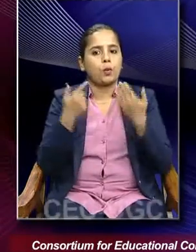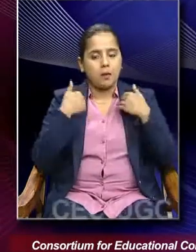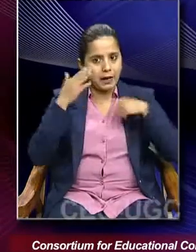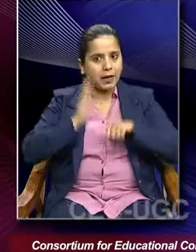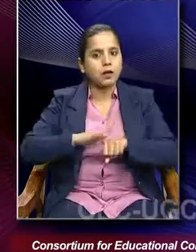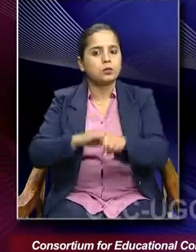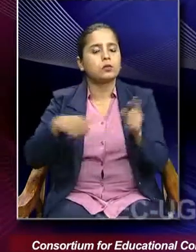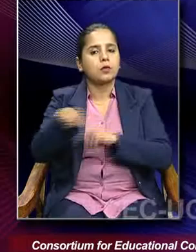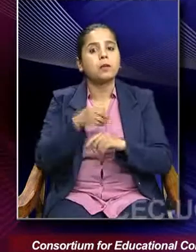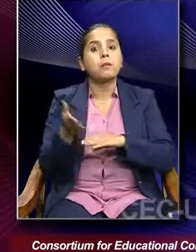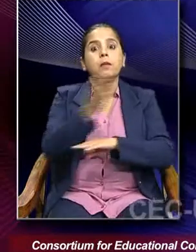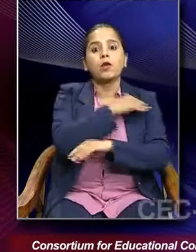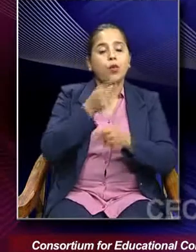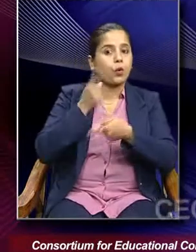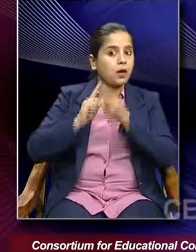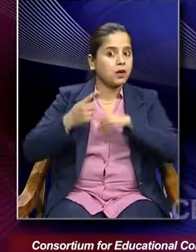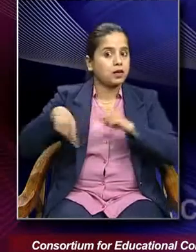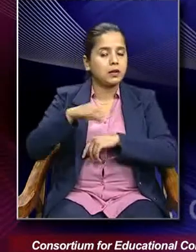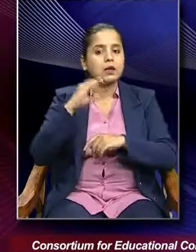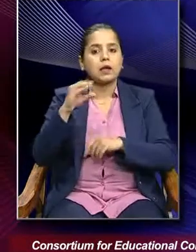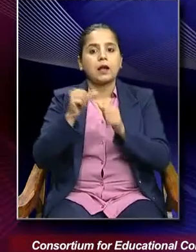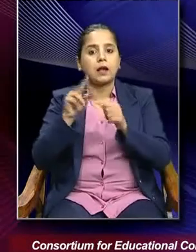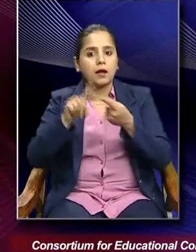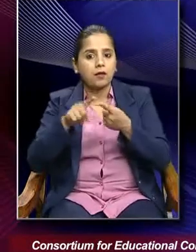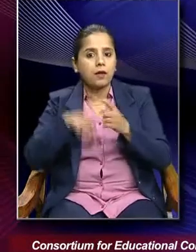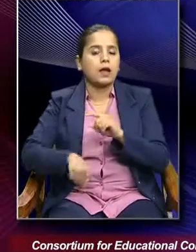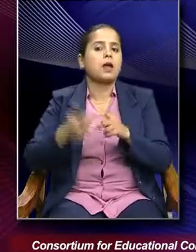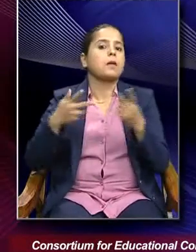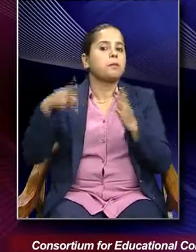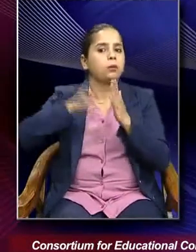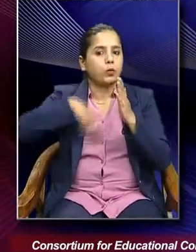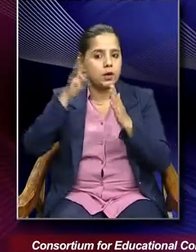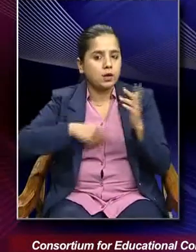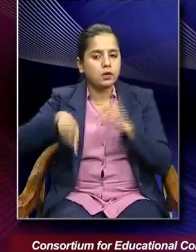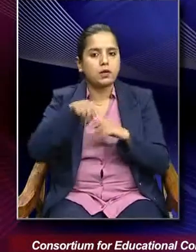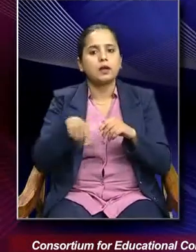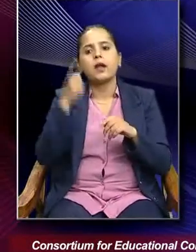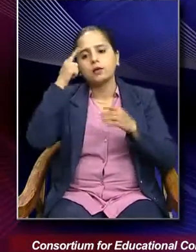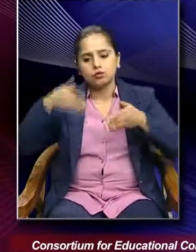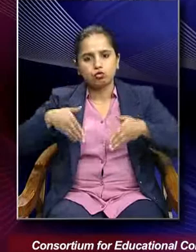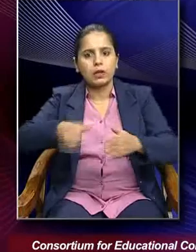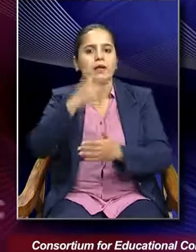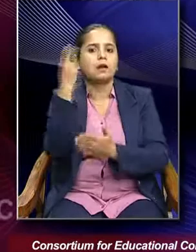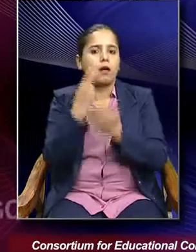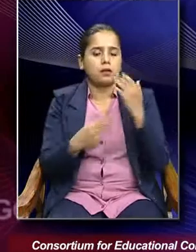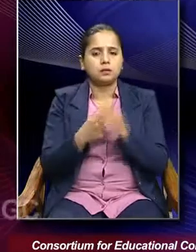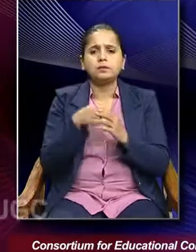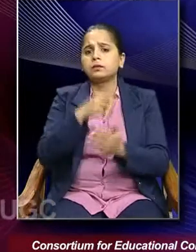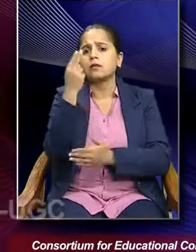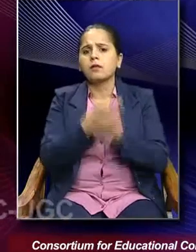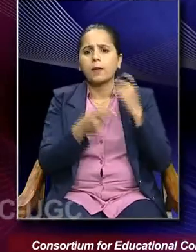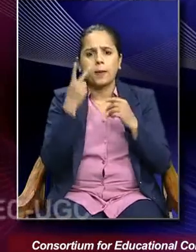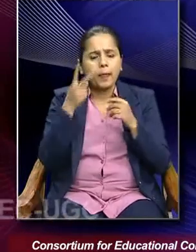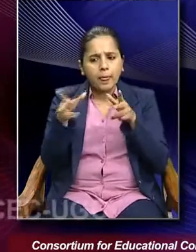from prehistoric cave paintings to contemporary street art. It captures a